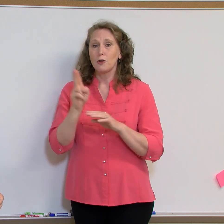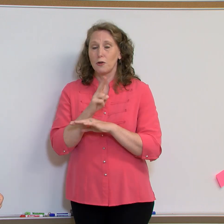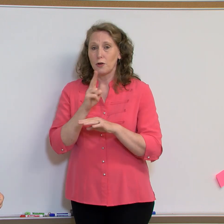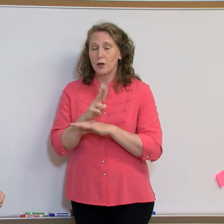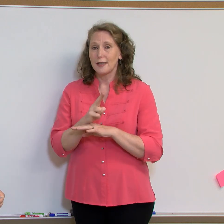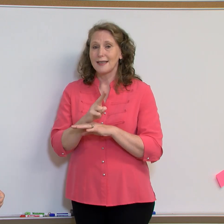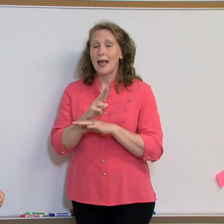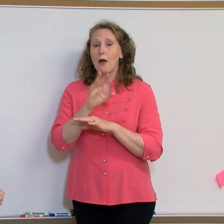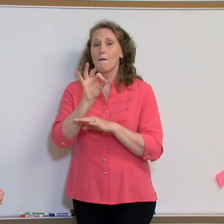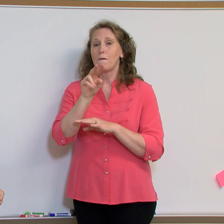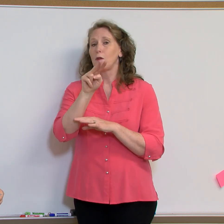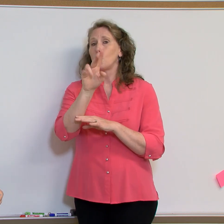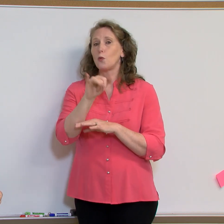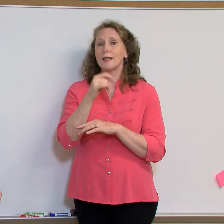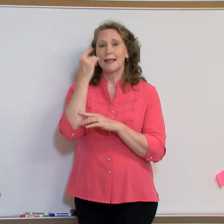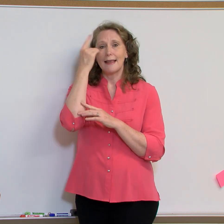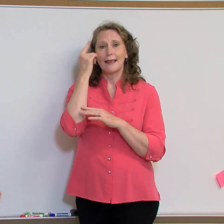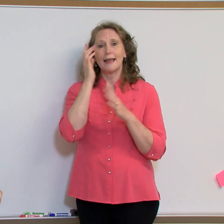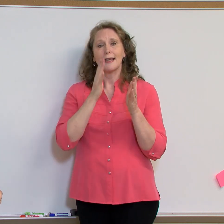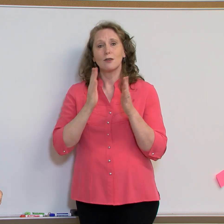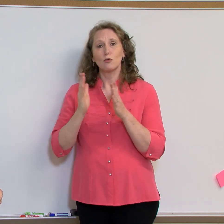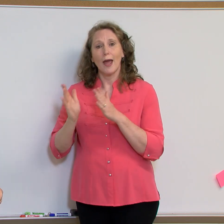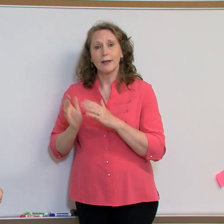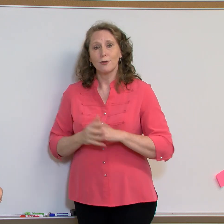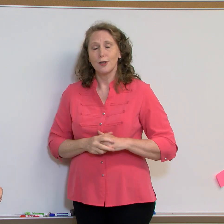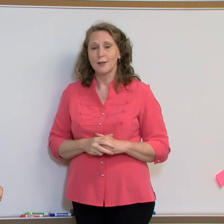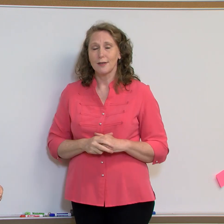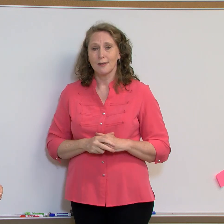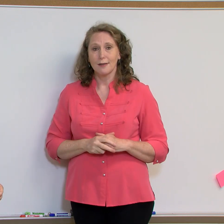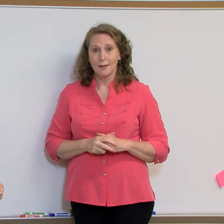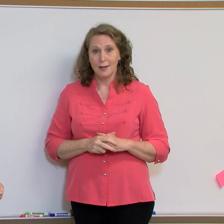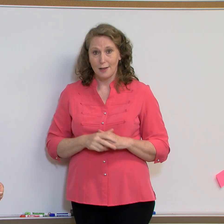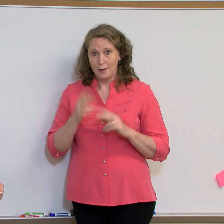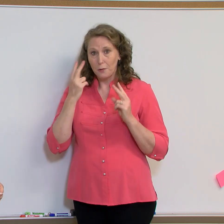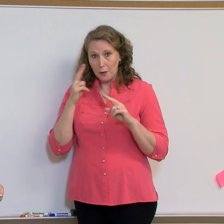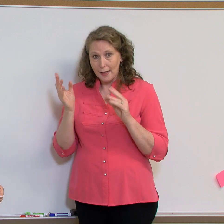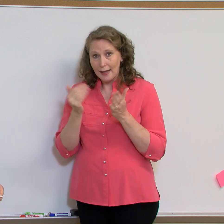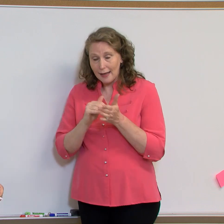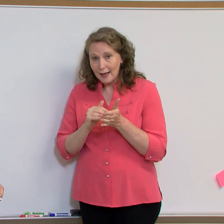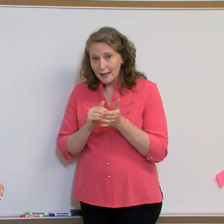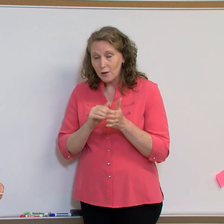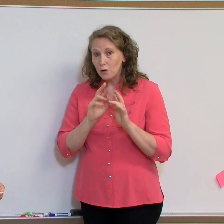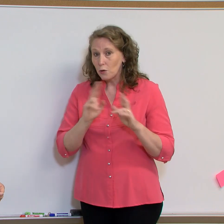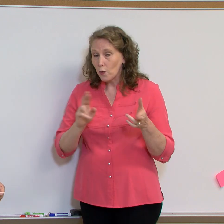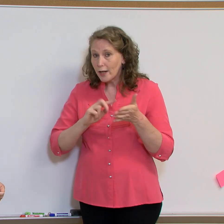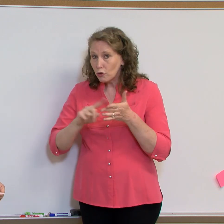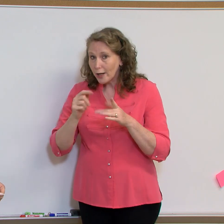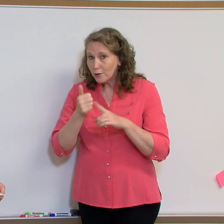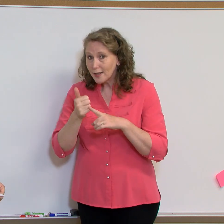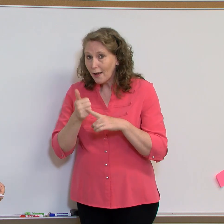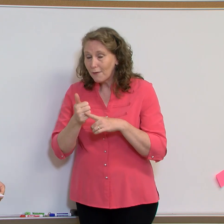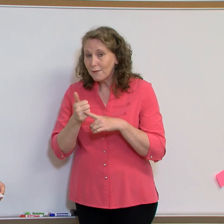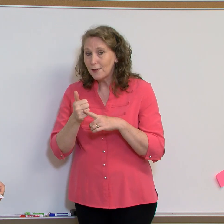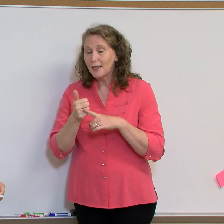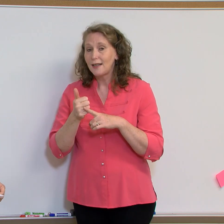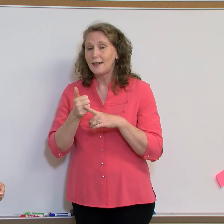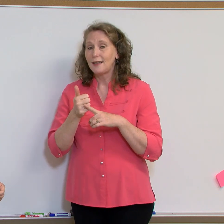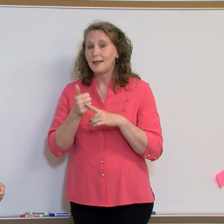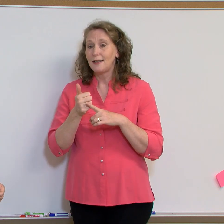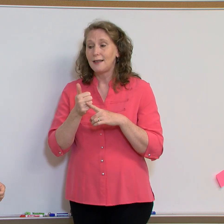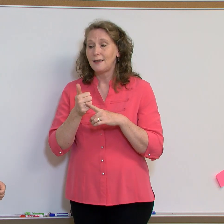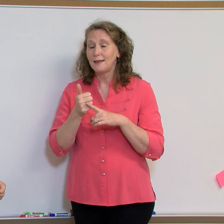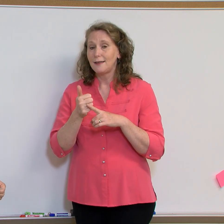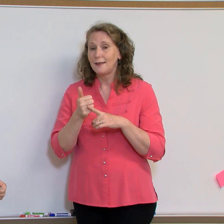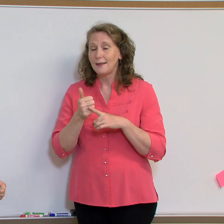using fluency thinking strategies. Want to look closer? Are you ready to check yourself?